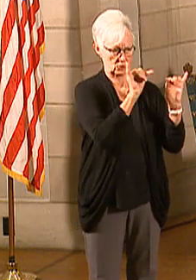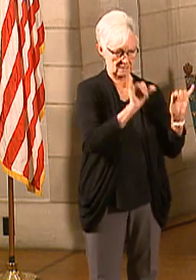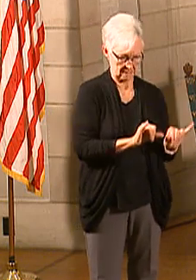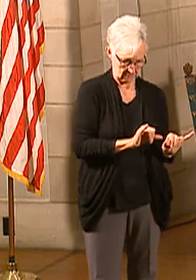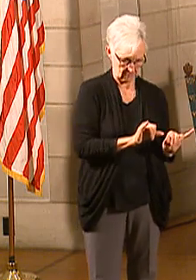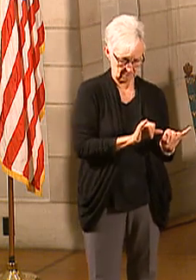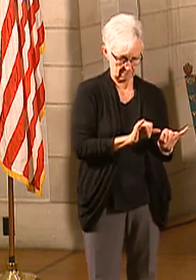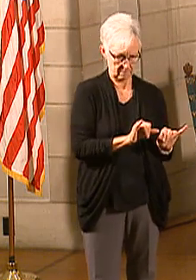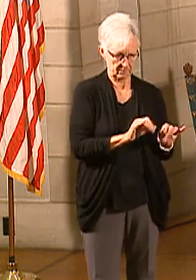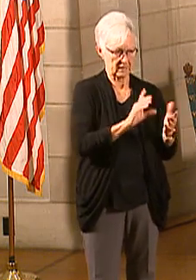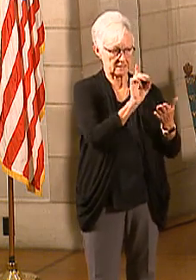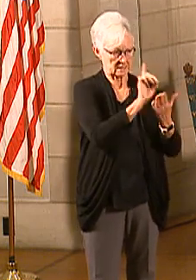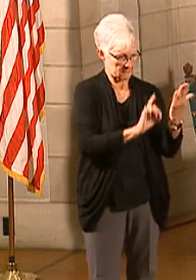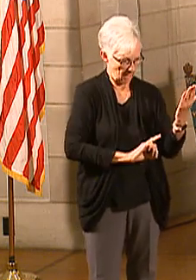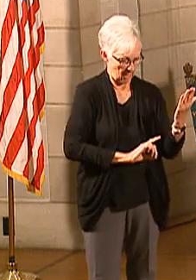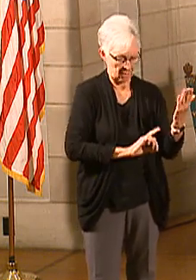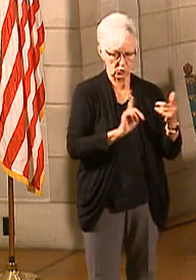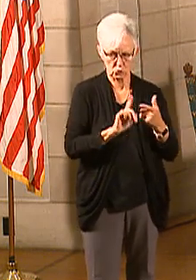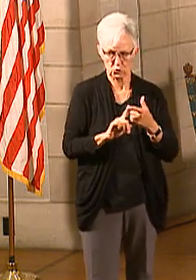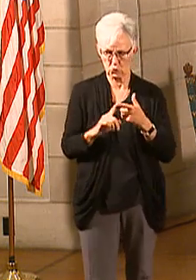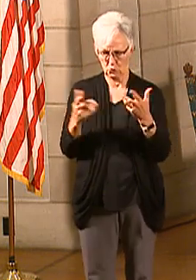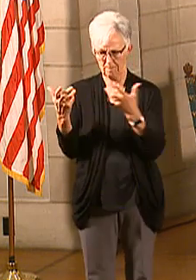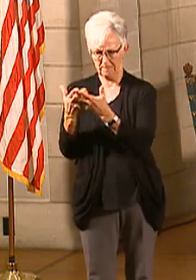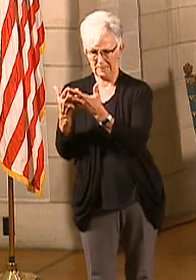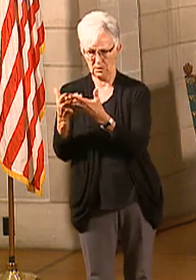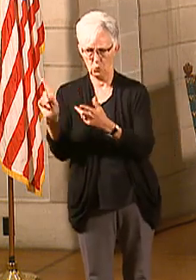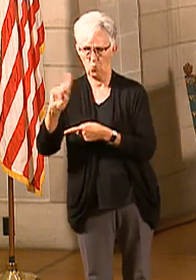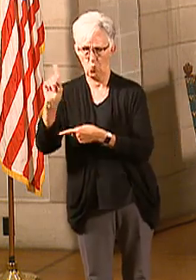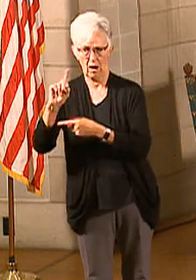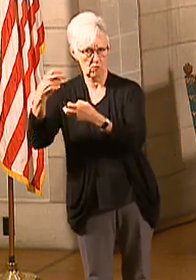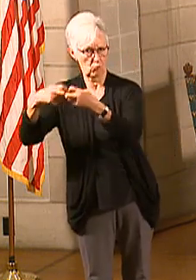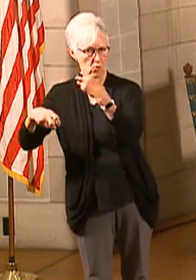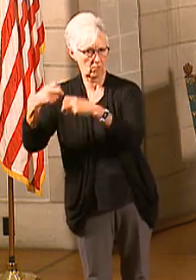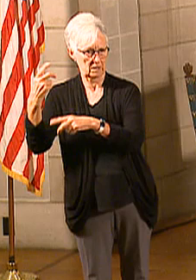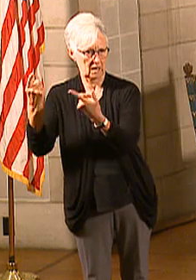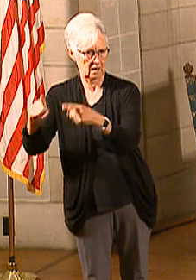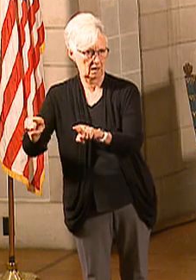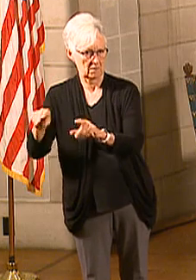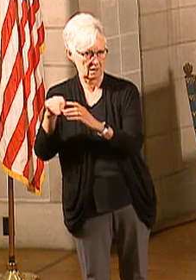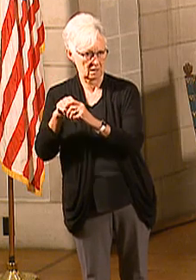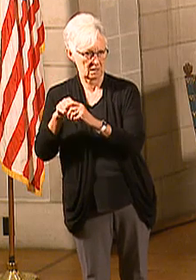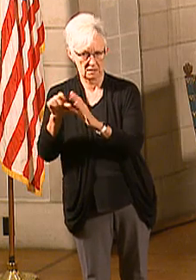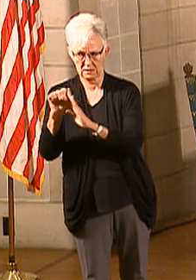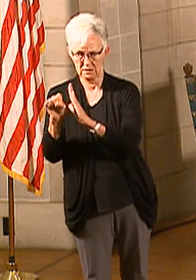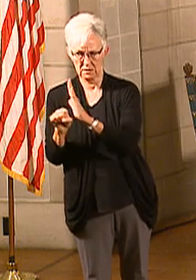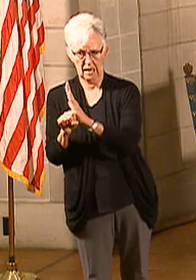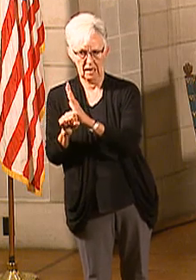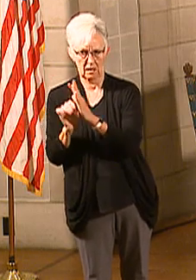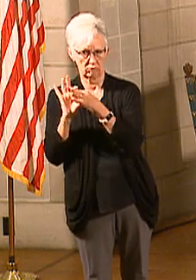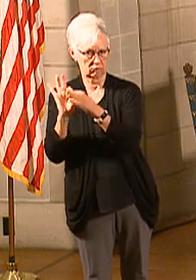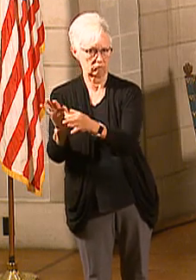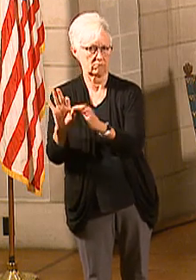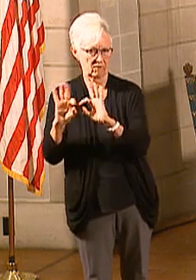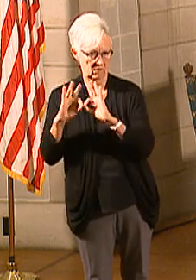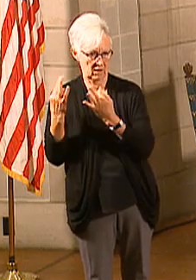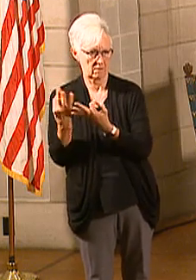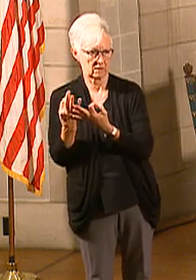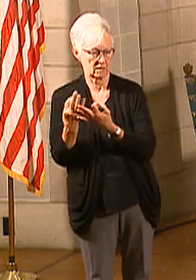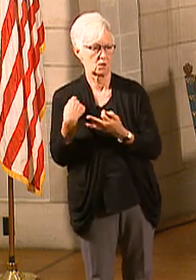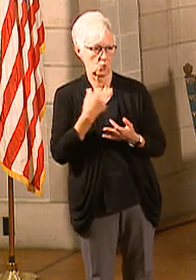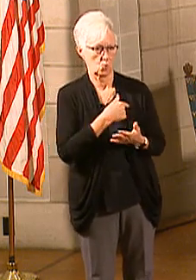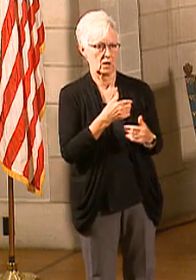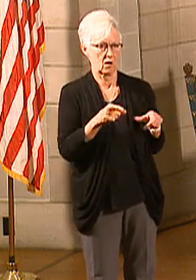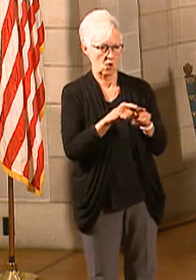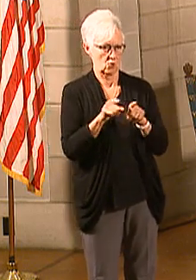prevention programs and service array. One of the other things that we really do and have a great success in our economic assistance programs